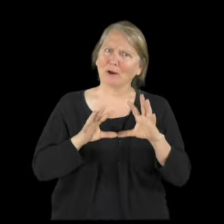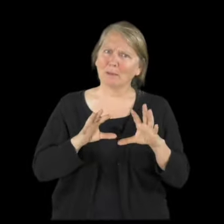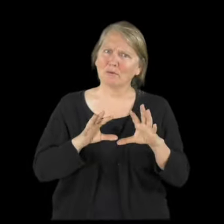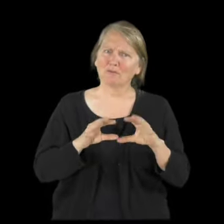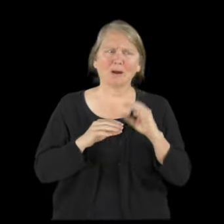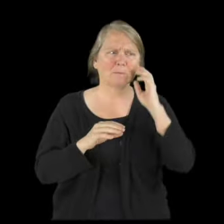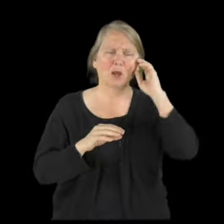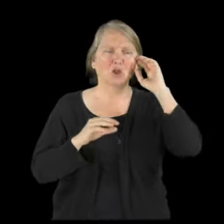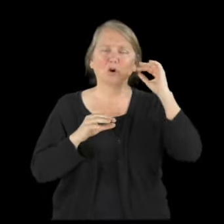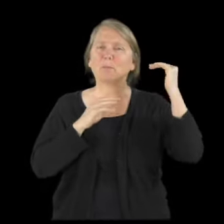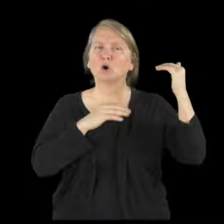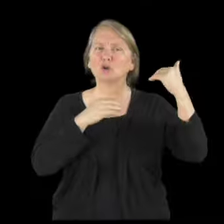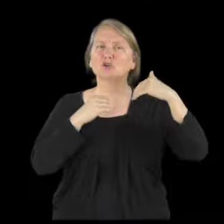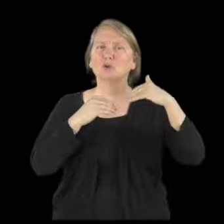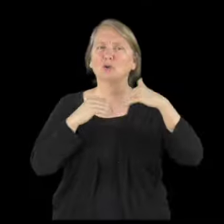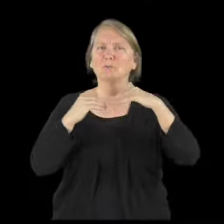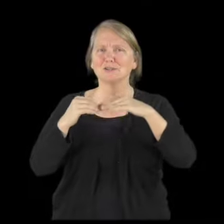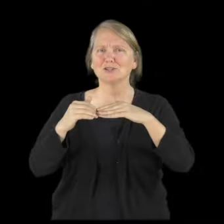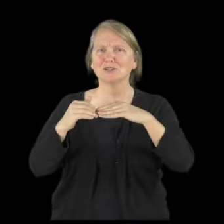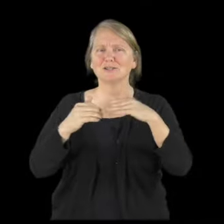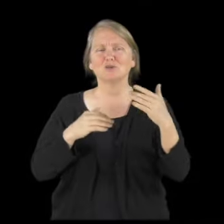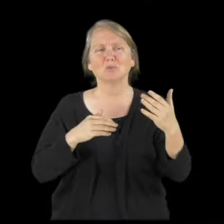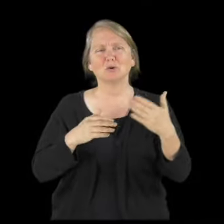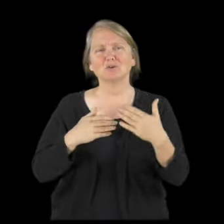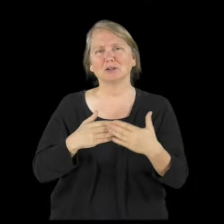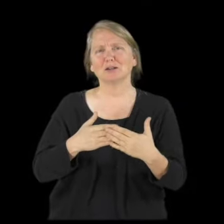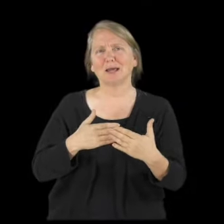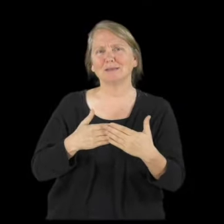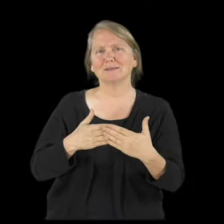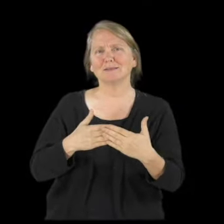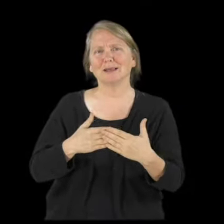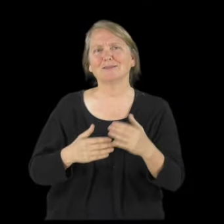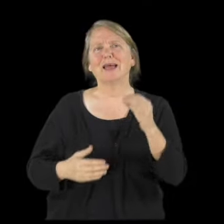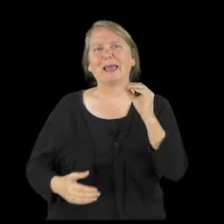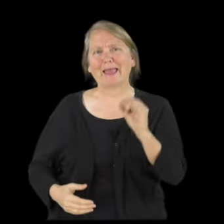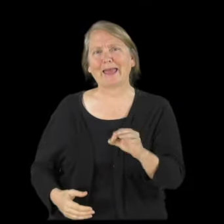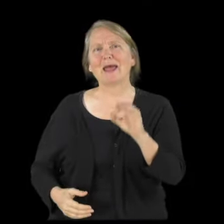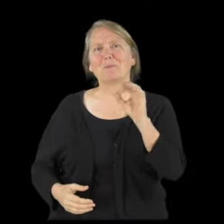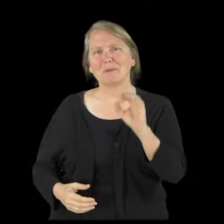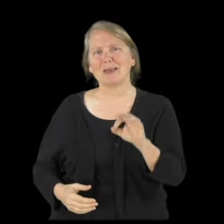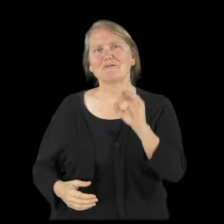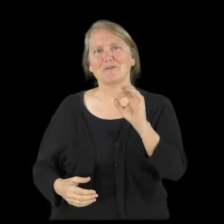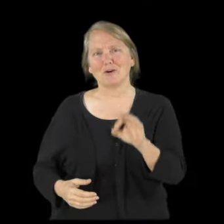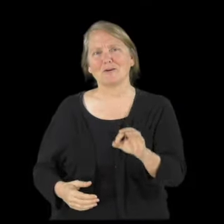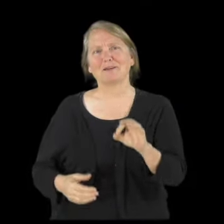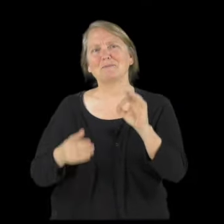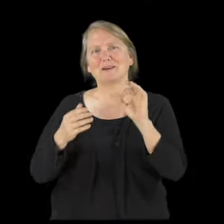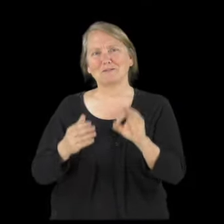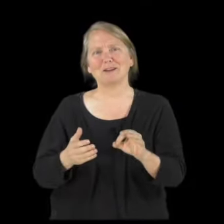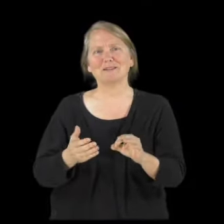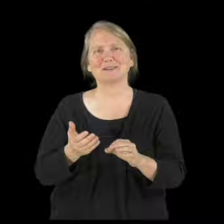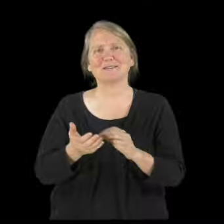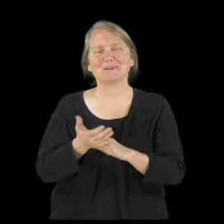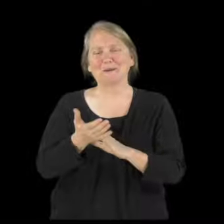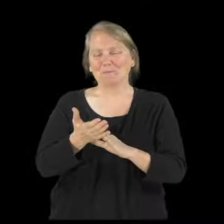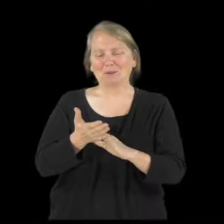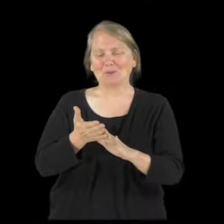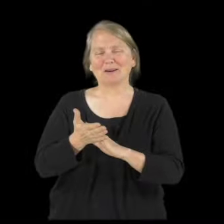coming from. Your personal positions, your personal likes and dislikes cannot be involved. I mean, I've graded stuff where